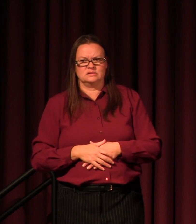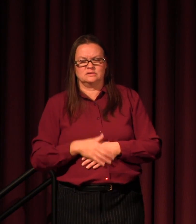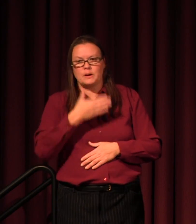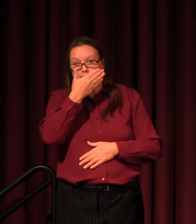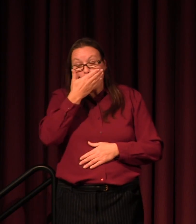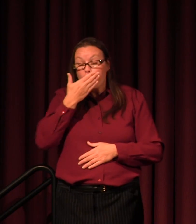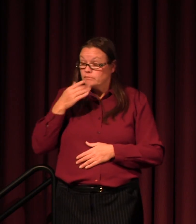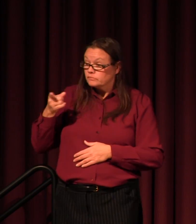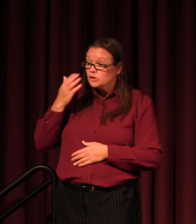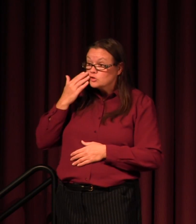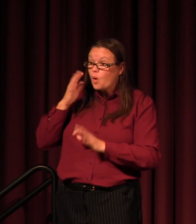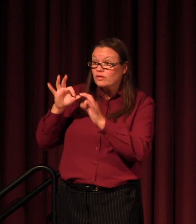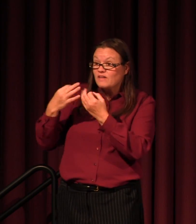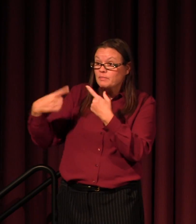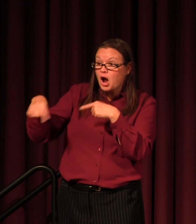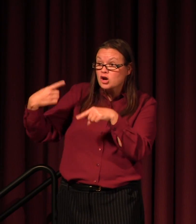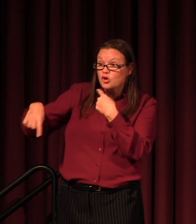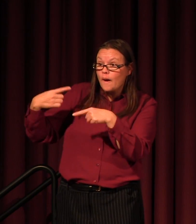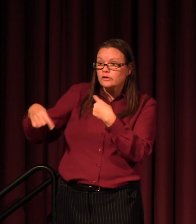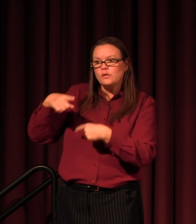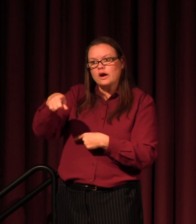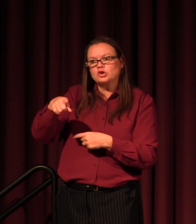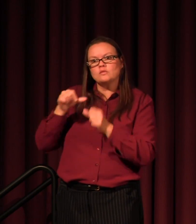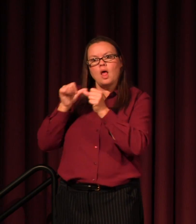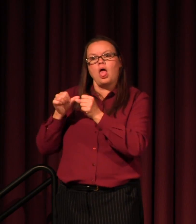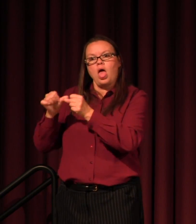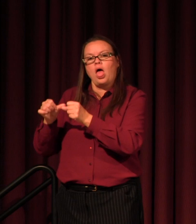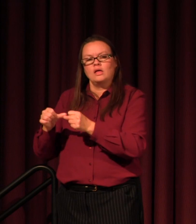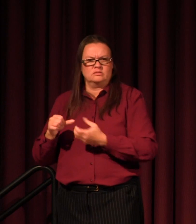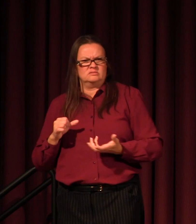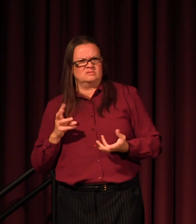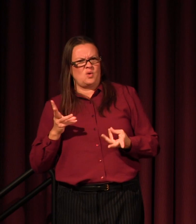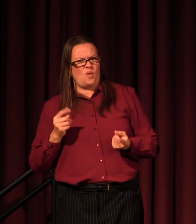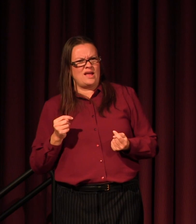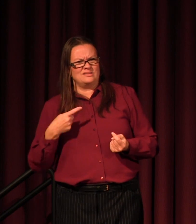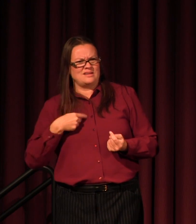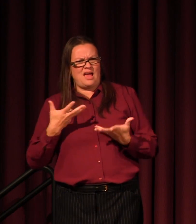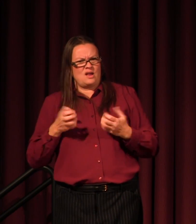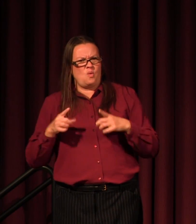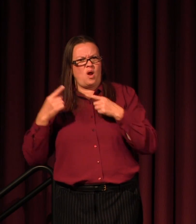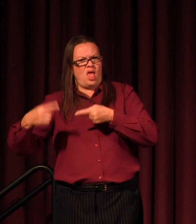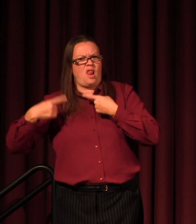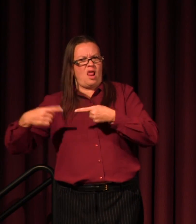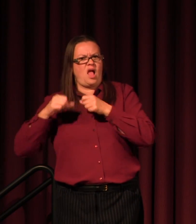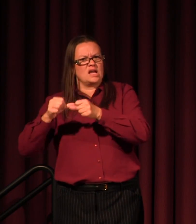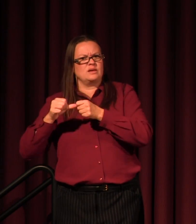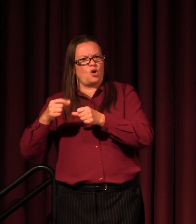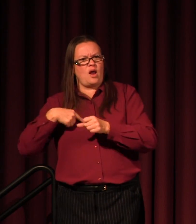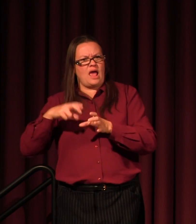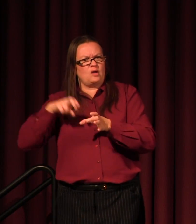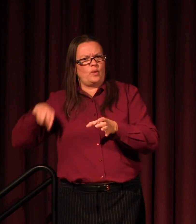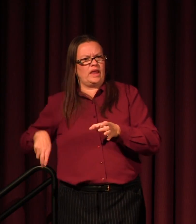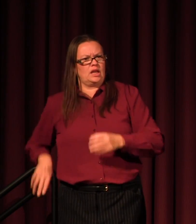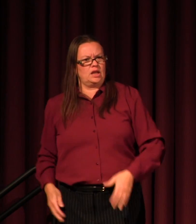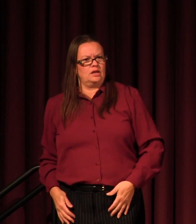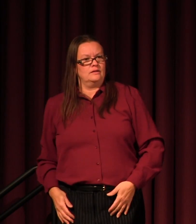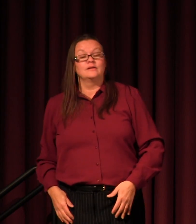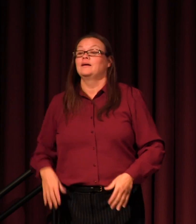there no matter what because it's hard? They're like, what? Why would you do that? In my TED talk, I say,